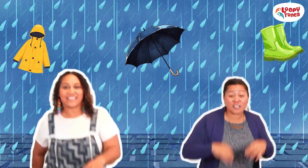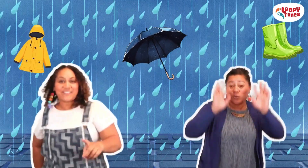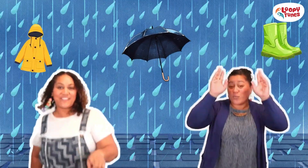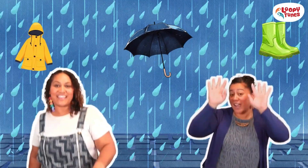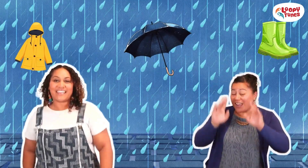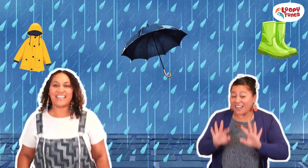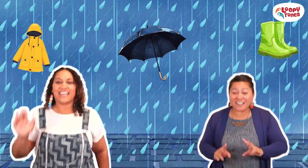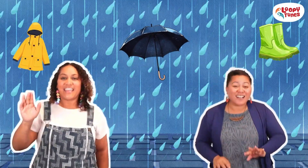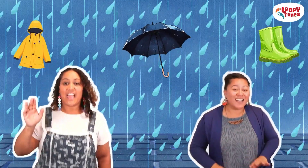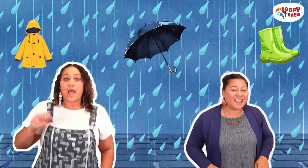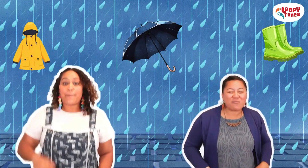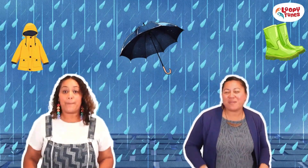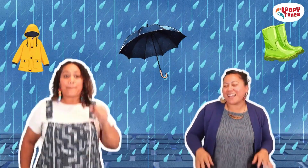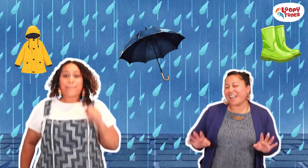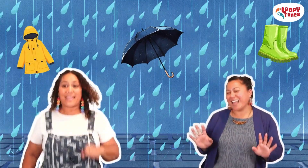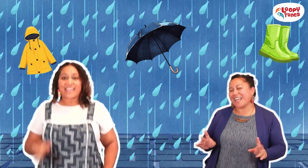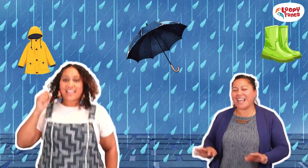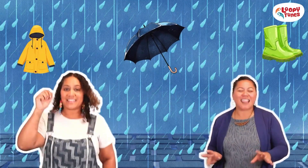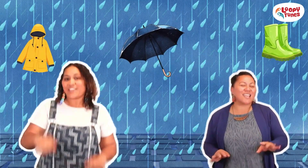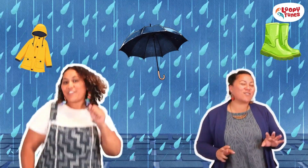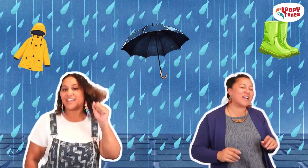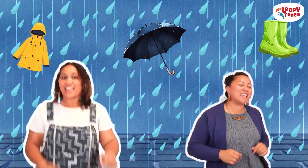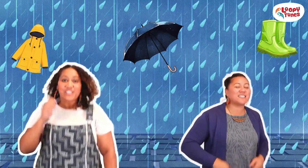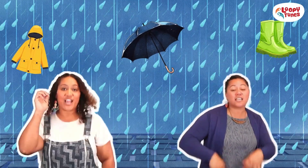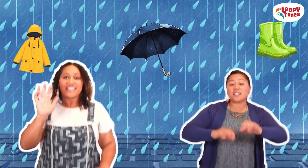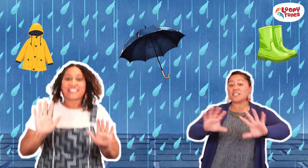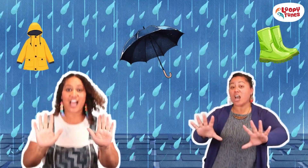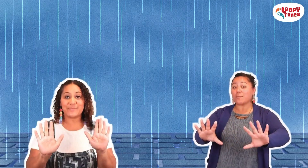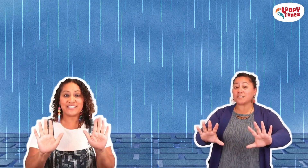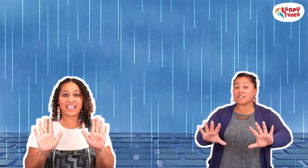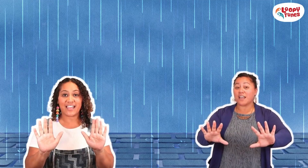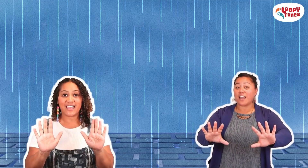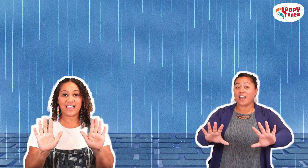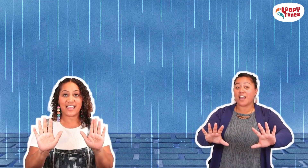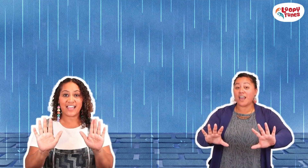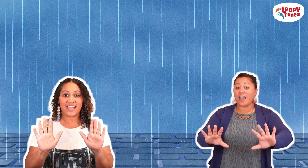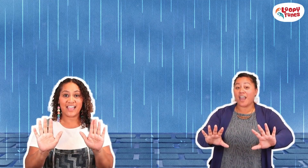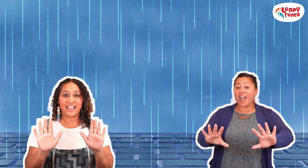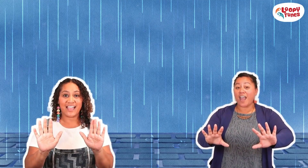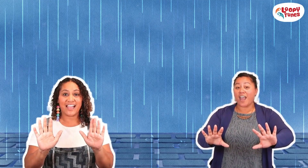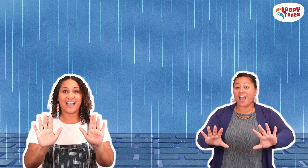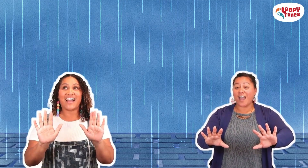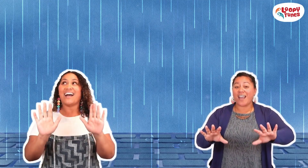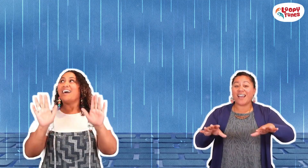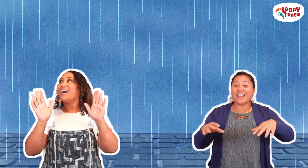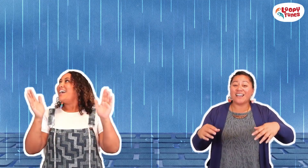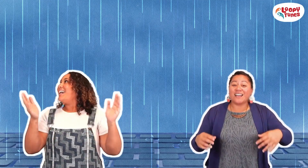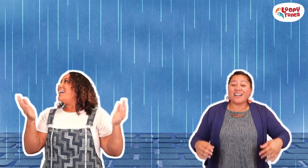Peck it in the rain. I'll peck it in the rain until it stops.